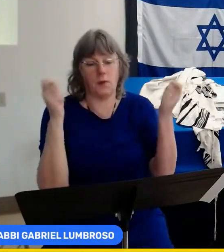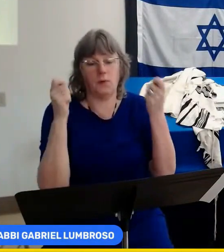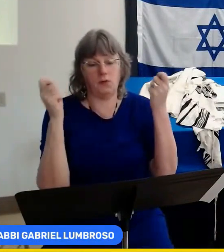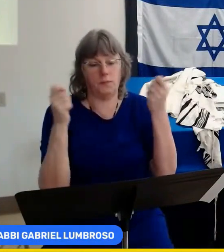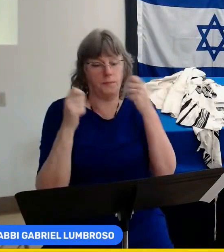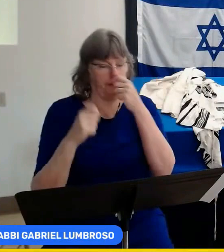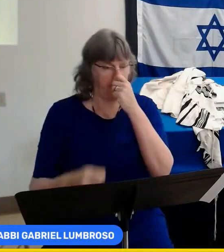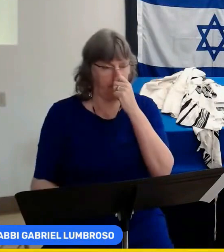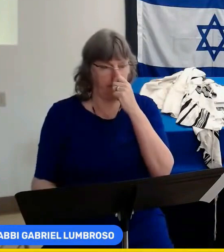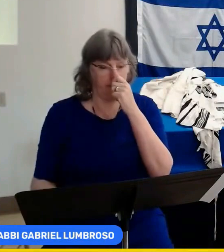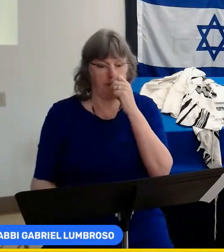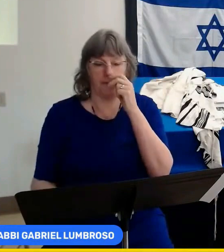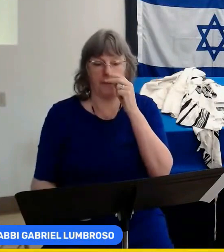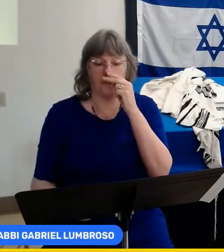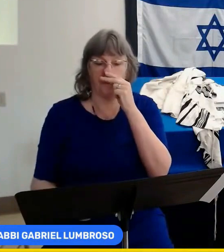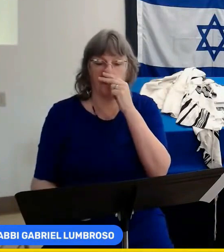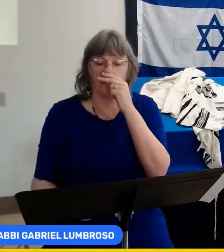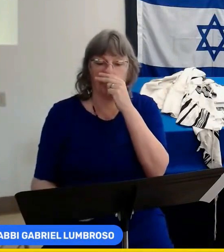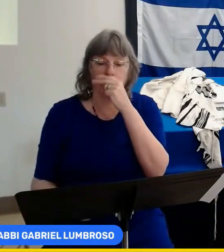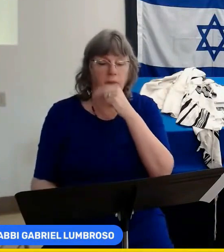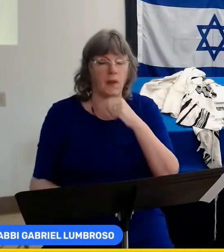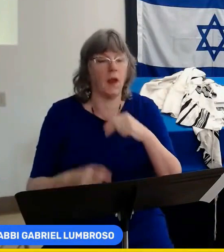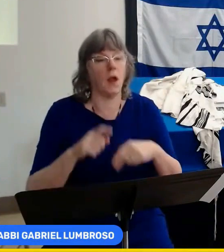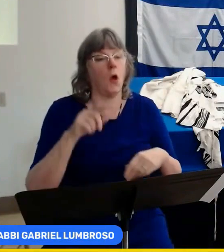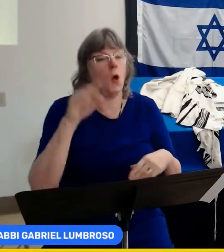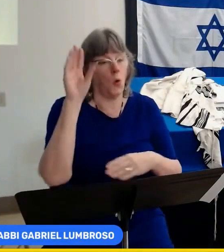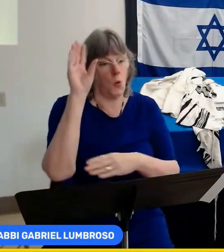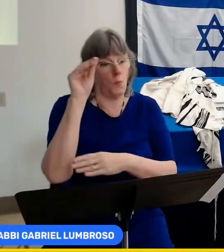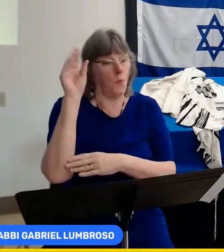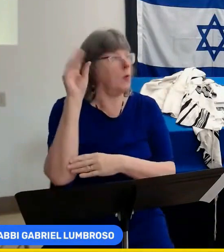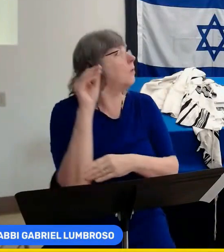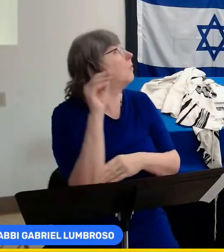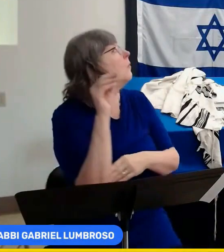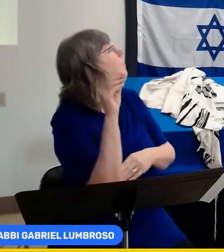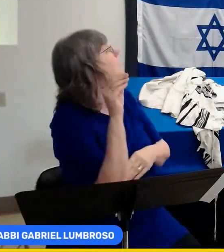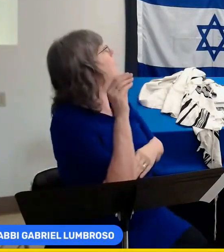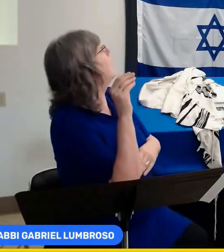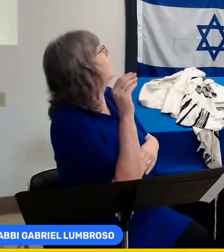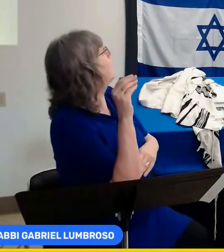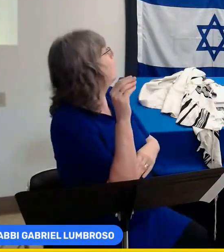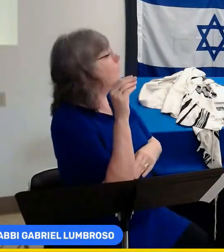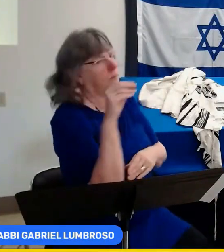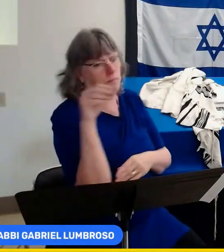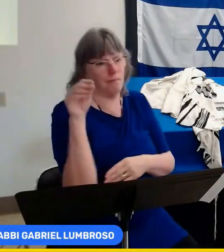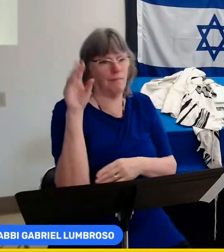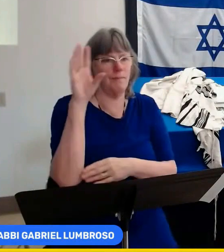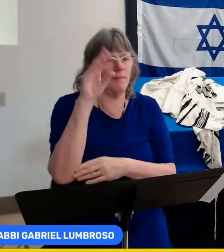is embedded in the four Seder cups, for those who are familiar with the Seder.